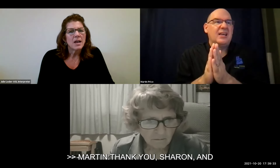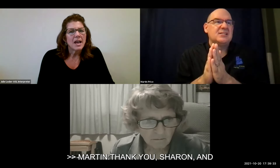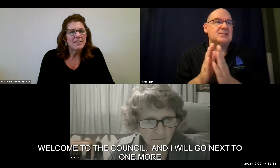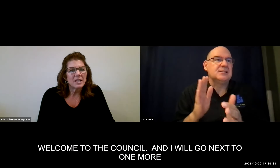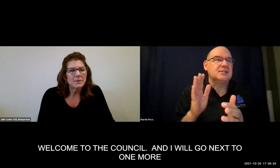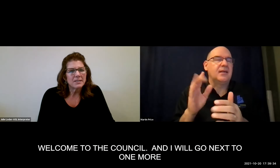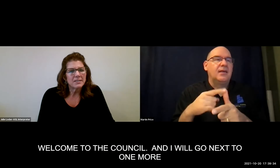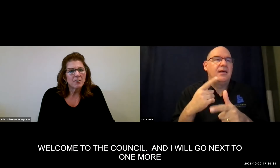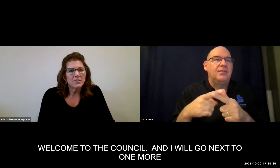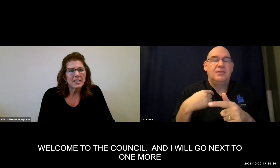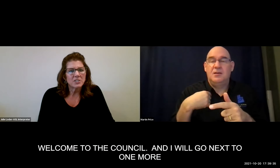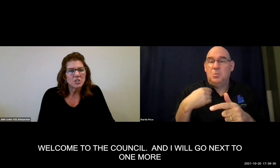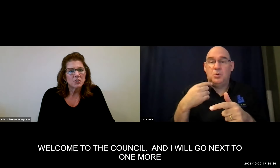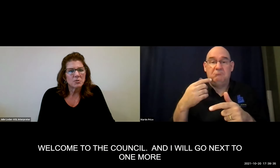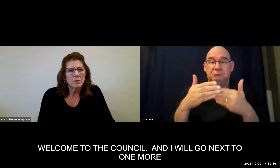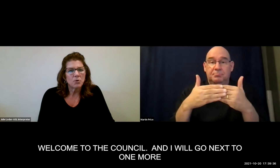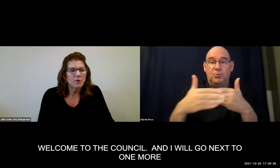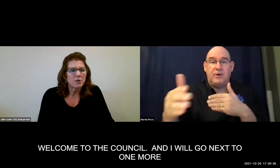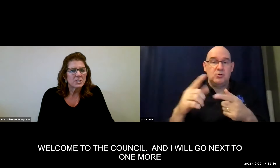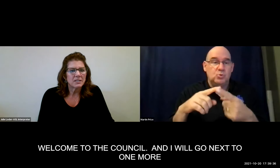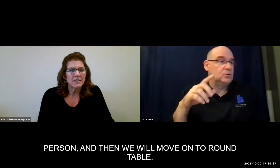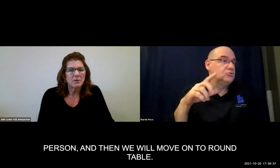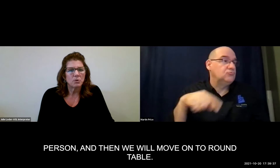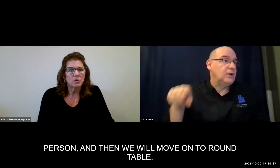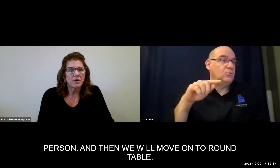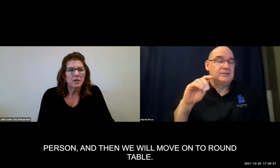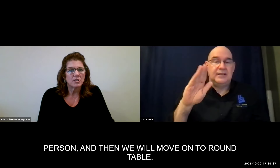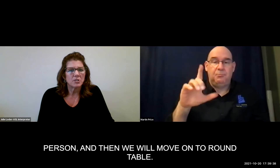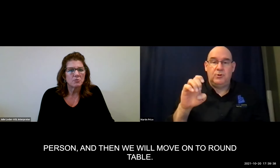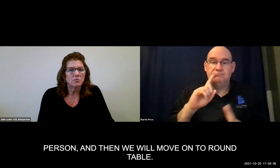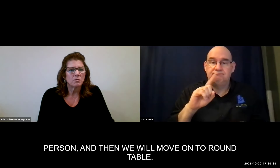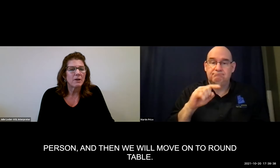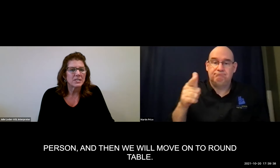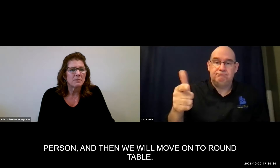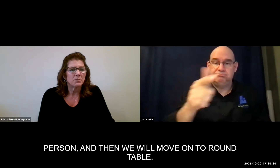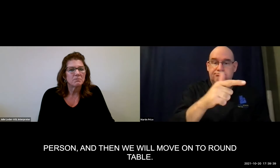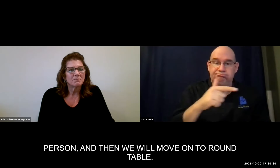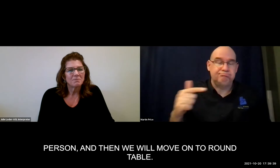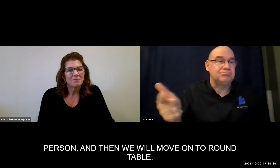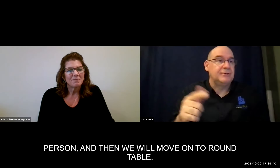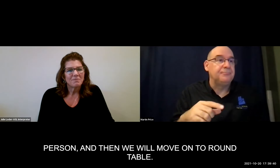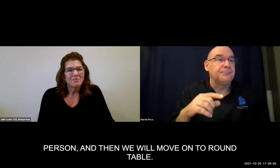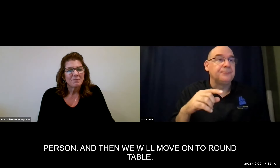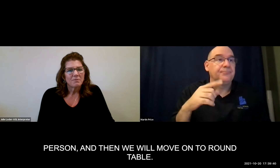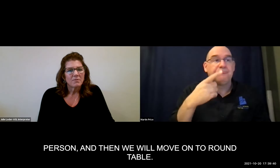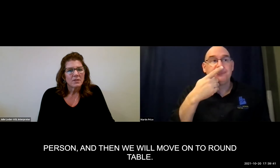council. And then I'm going to go next to one more person, and then we'll move on to roundtable.